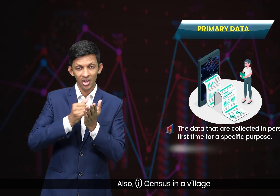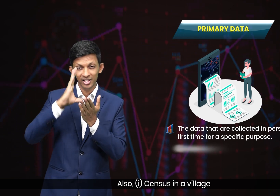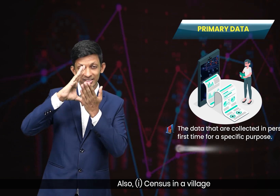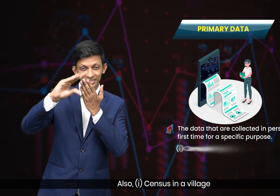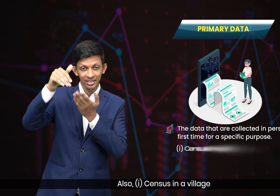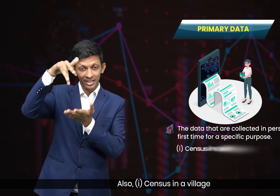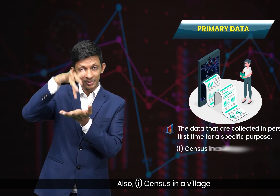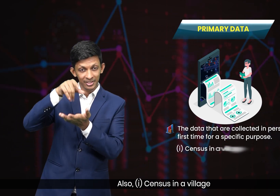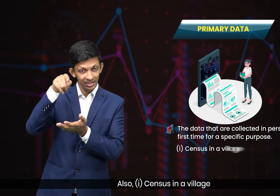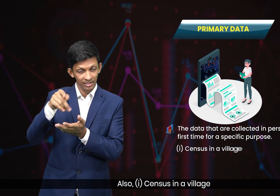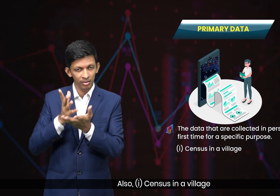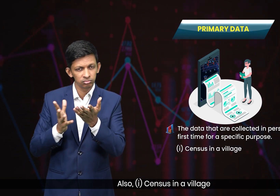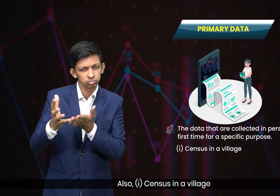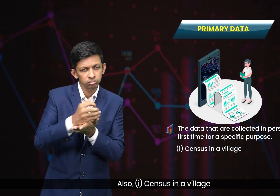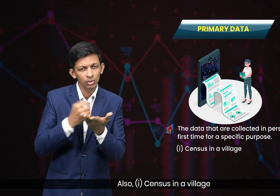Also, census in a village.